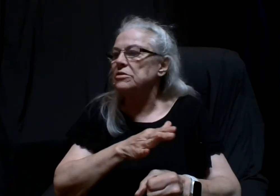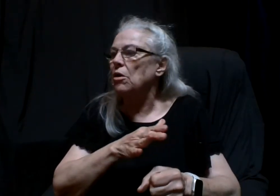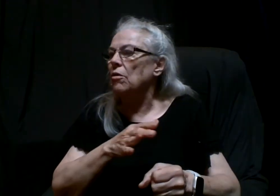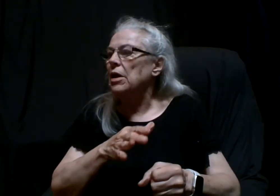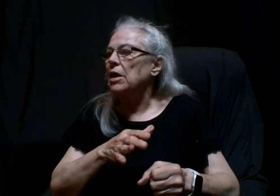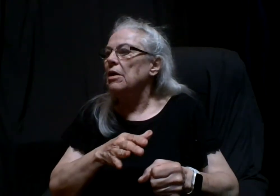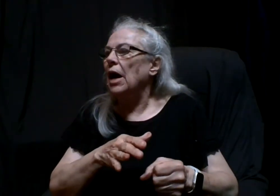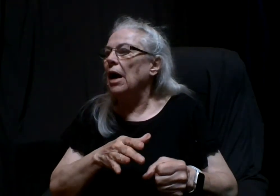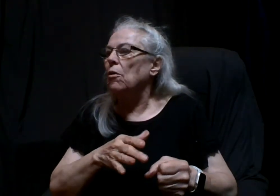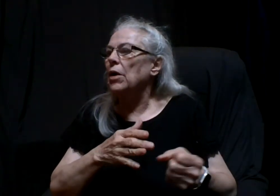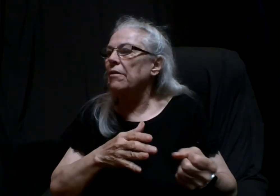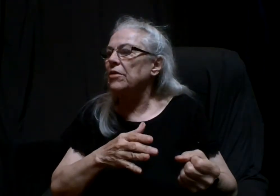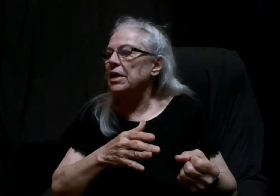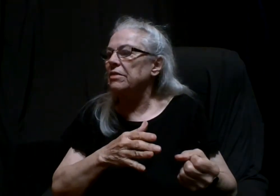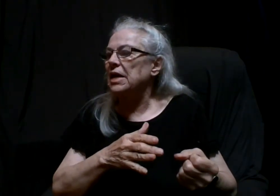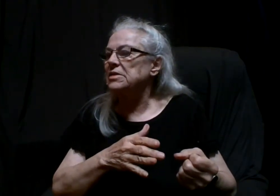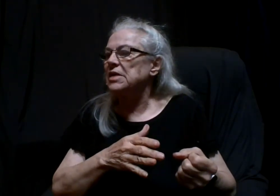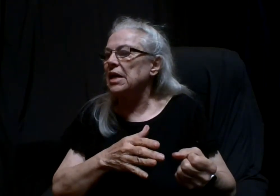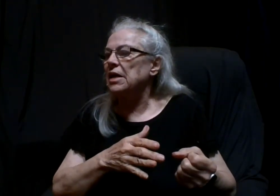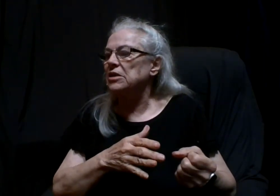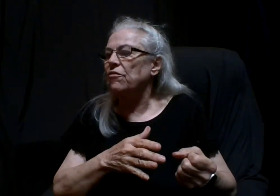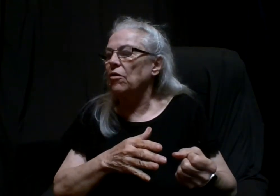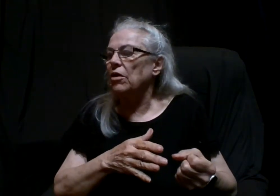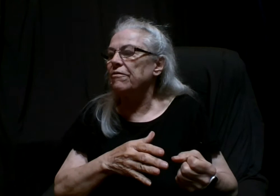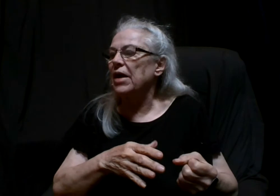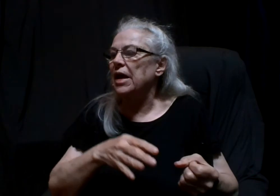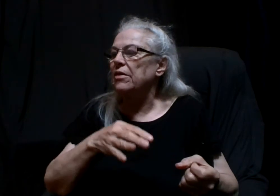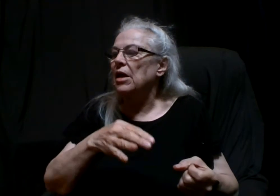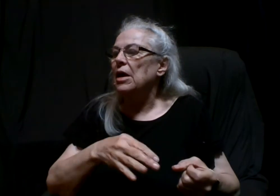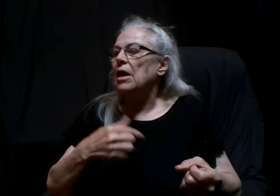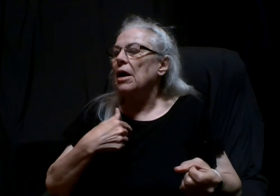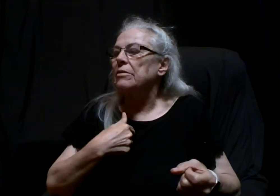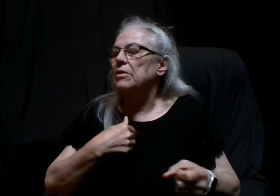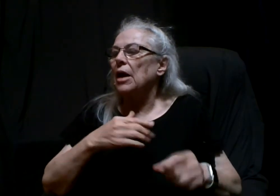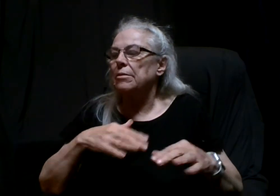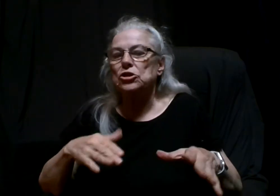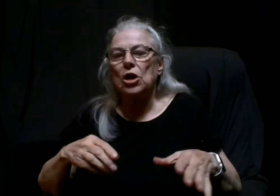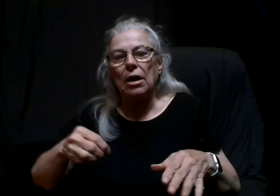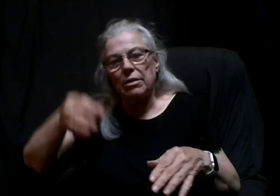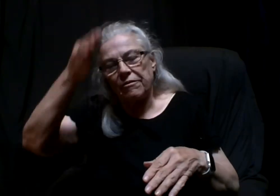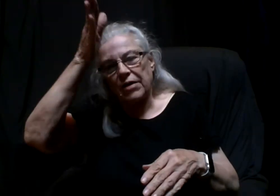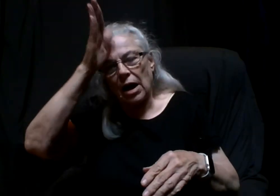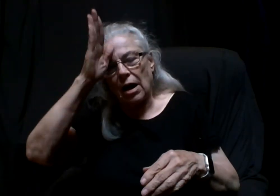so whenever they sing it's full of faith, I'm a child of God,